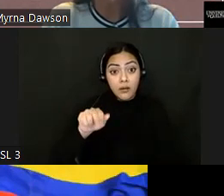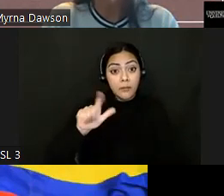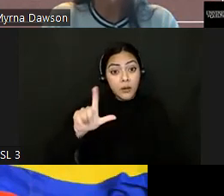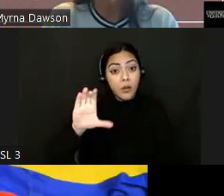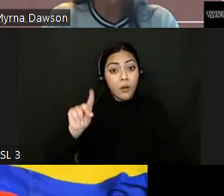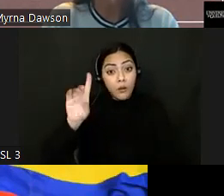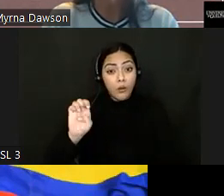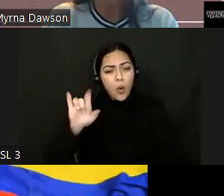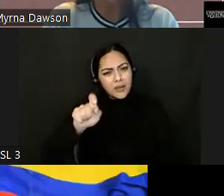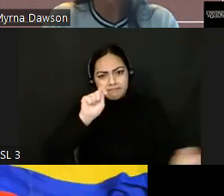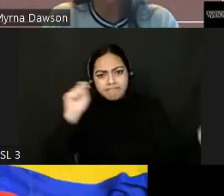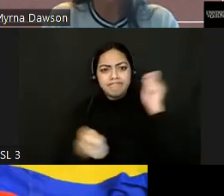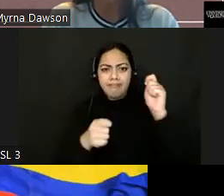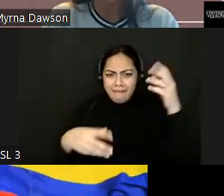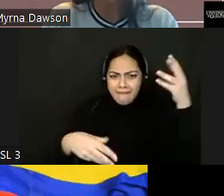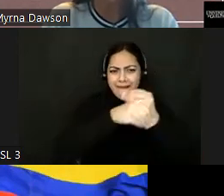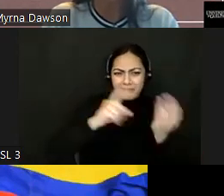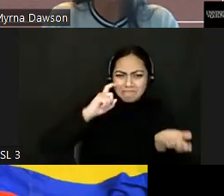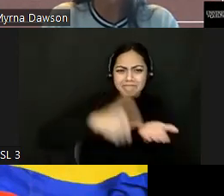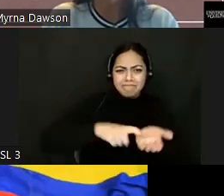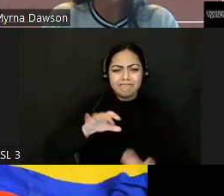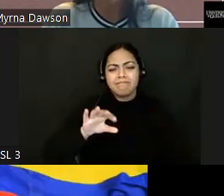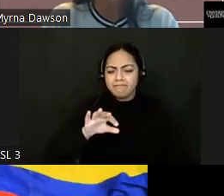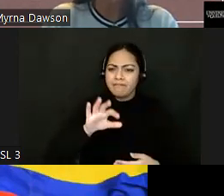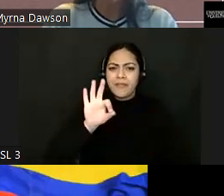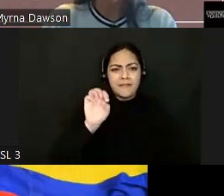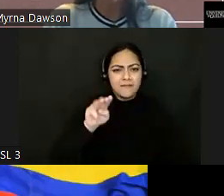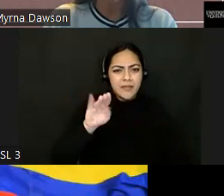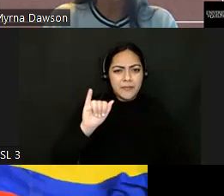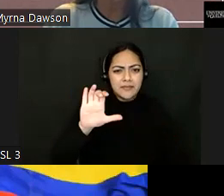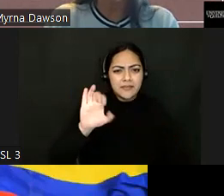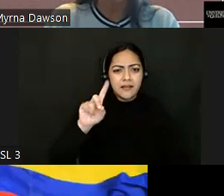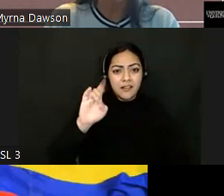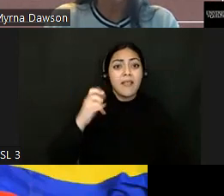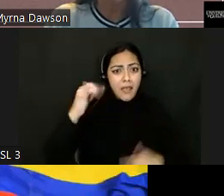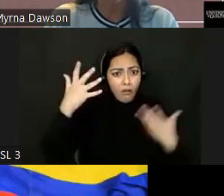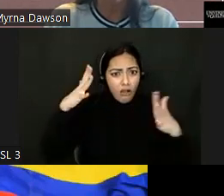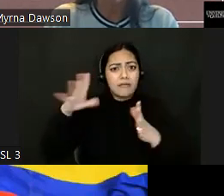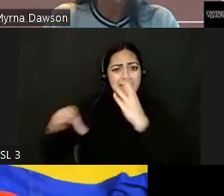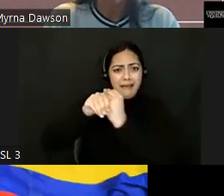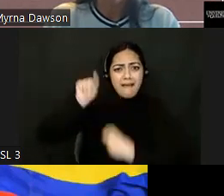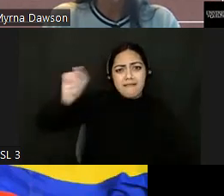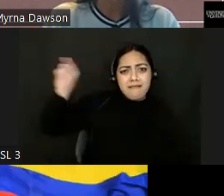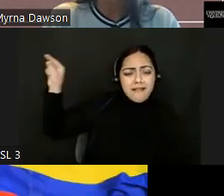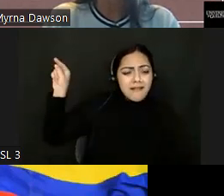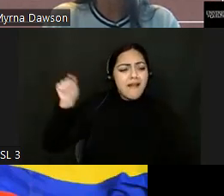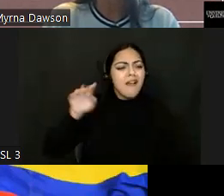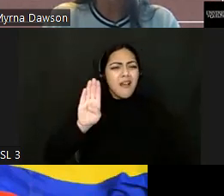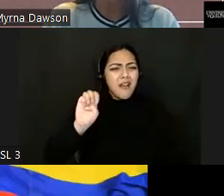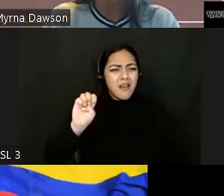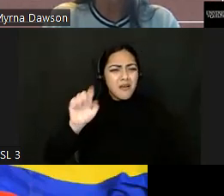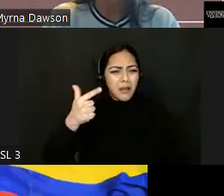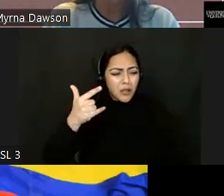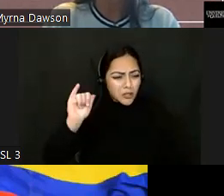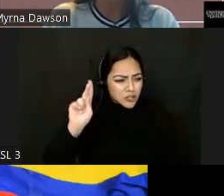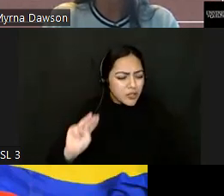Europe. For example, Belgium and Malta, and more recently, Croatia. This official